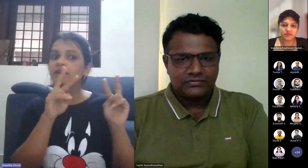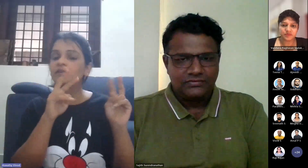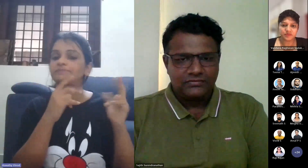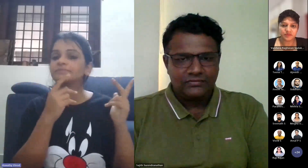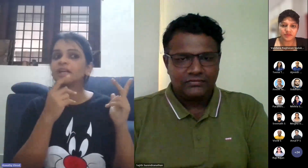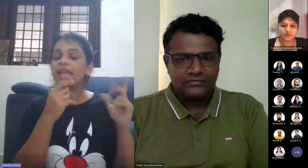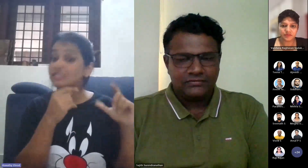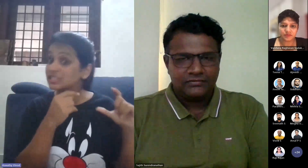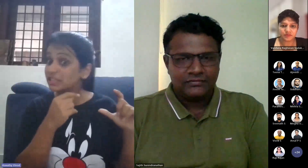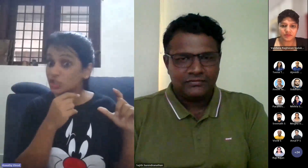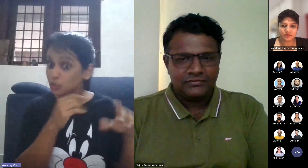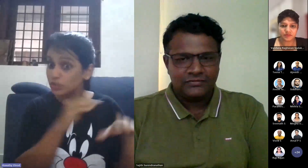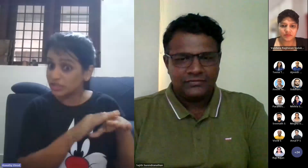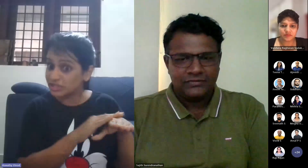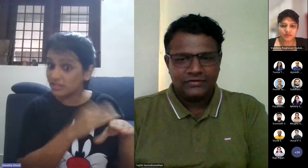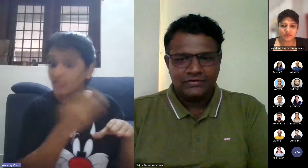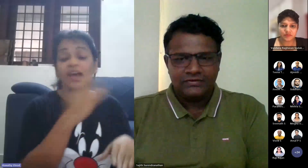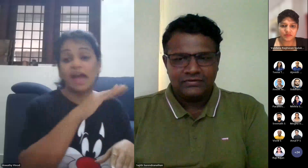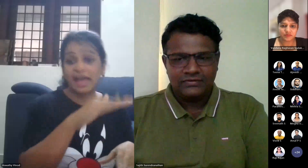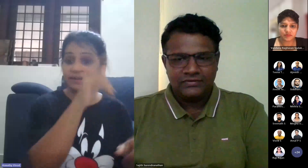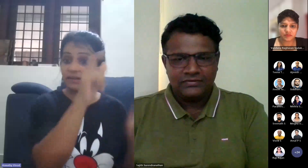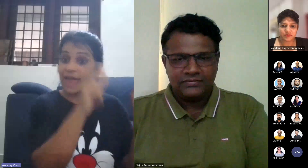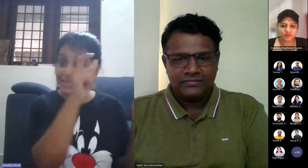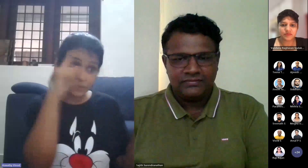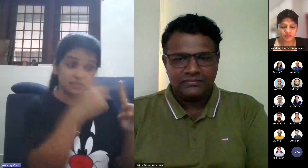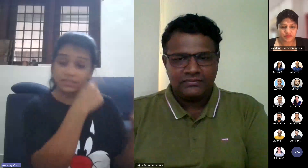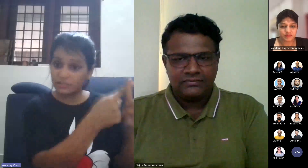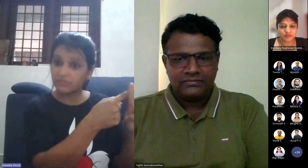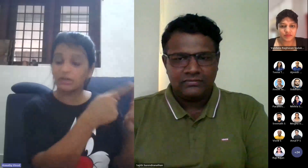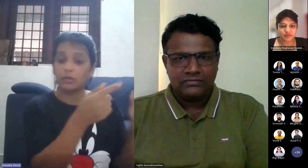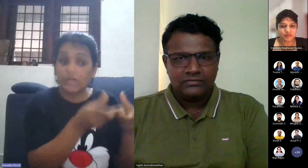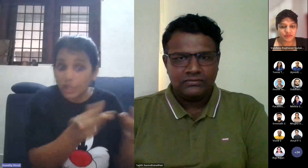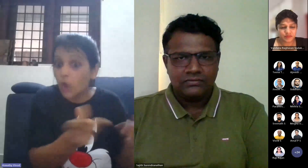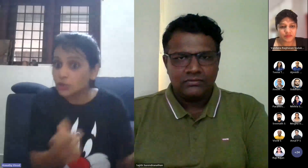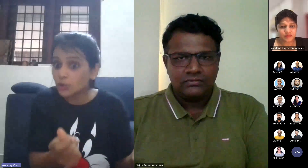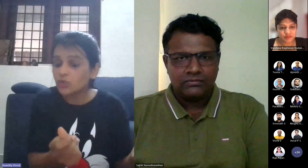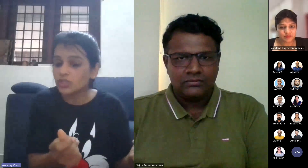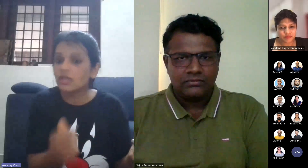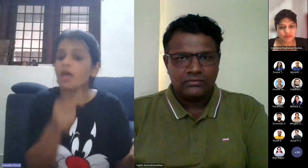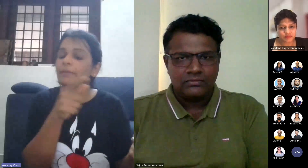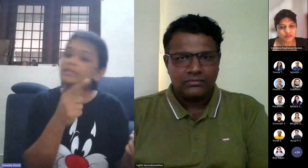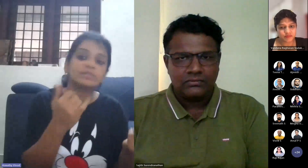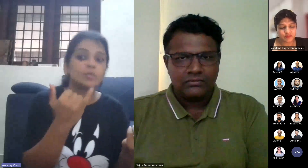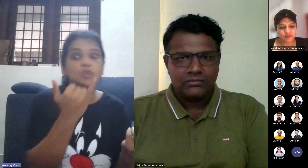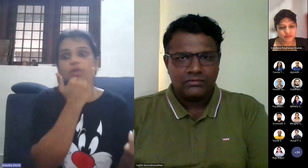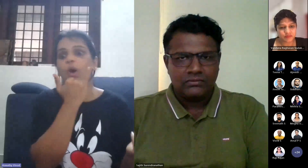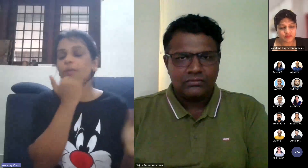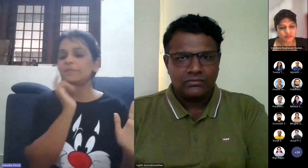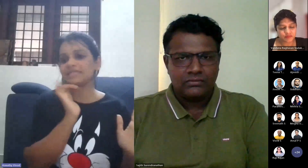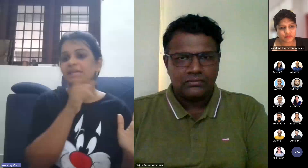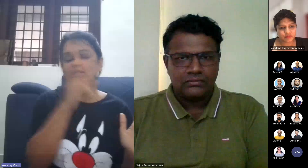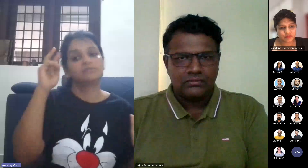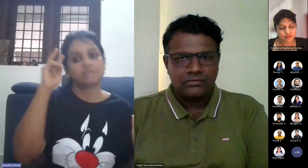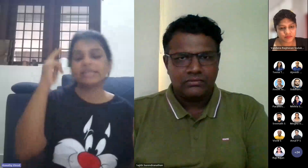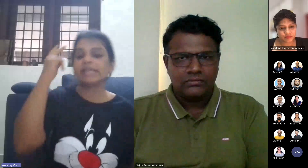seen engineering students and experts working on solutions, but this is the most